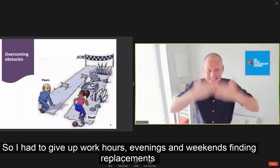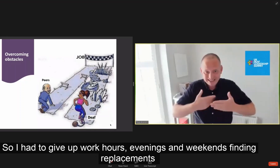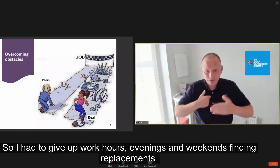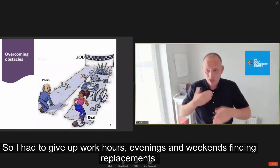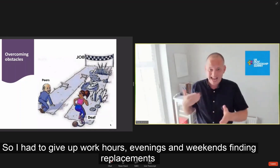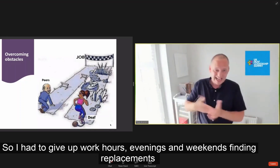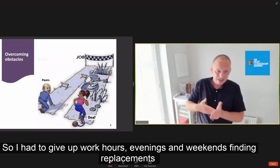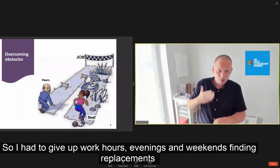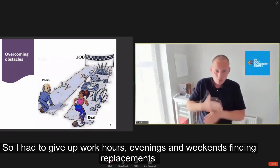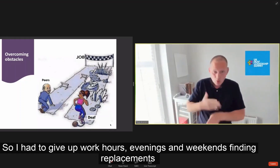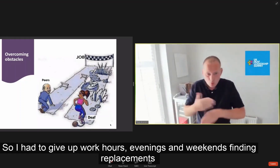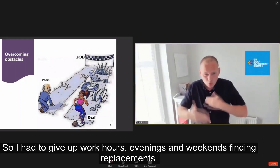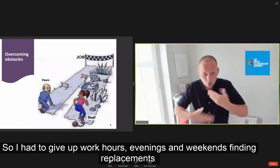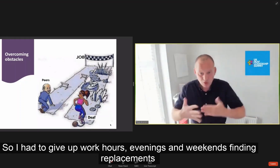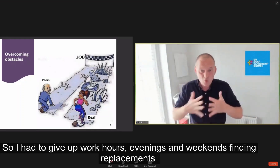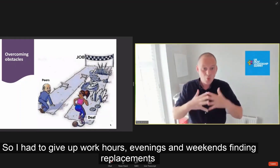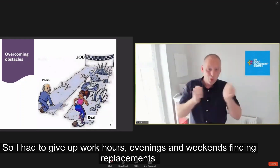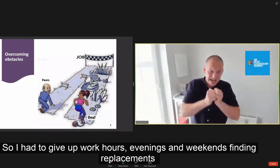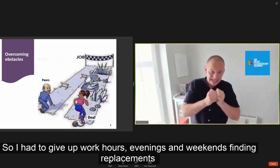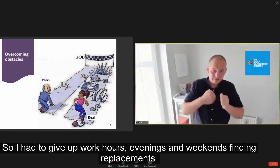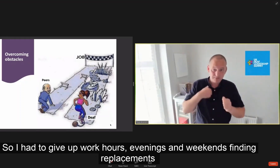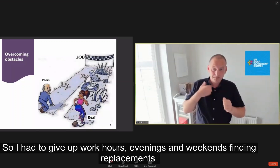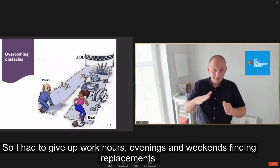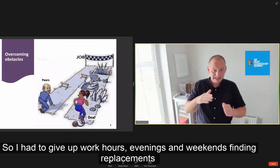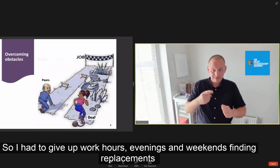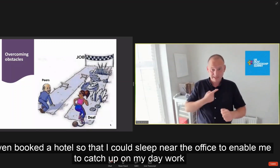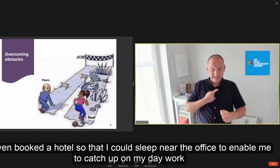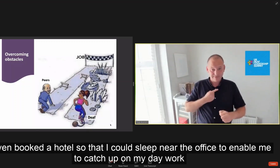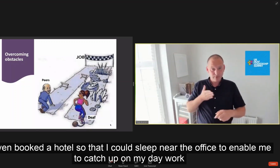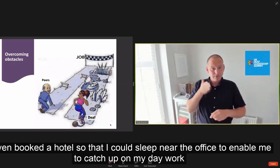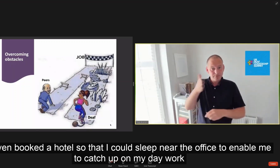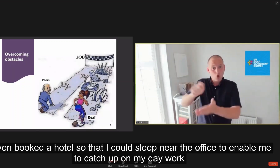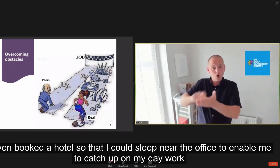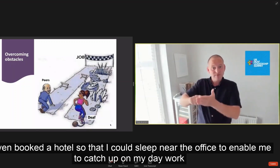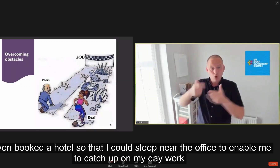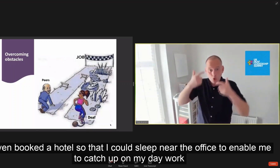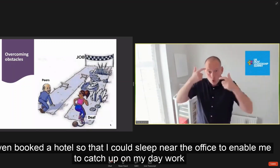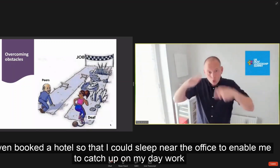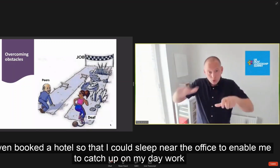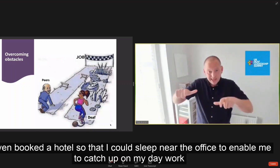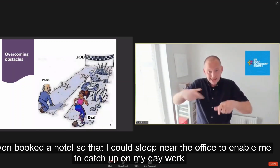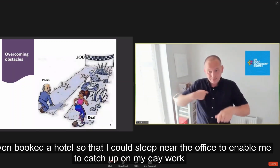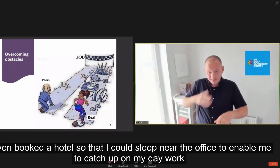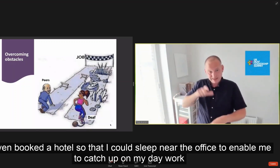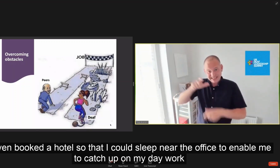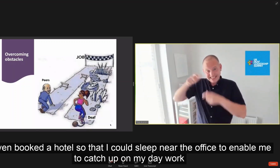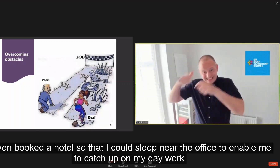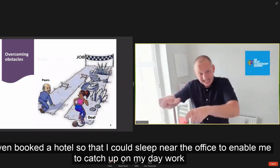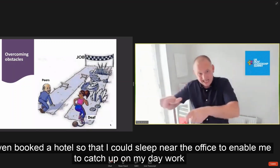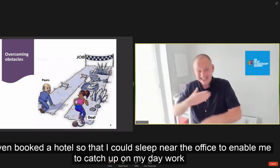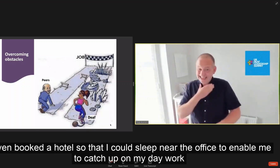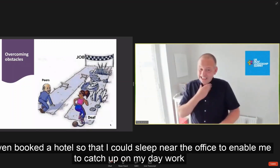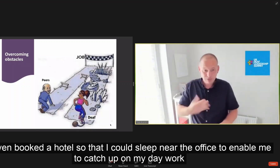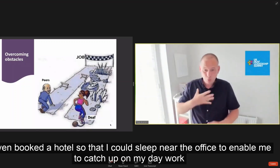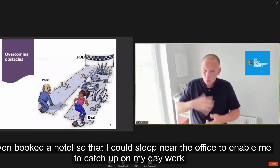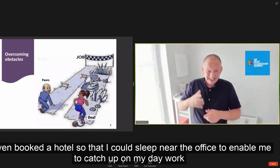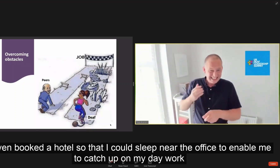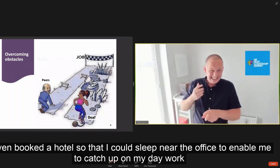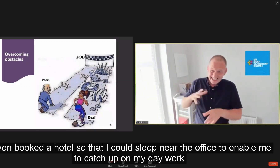and hours of searching for interpreters, which meant I had to spend my evenings and my weekends doing my actual day work. So I stayed at a